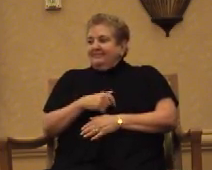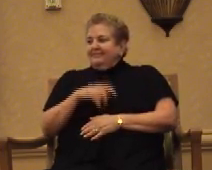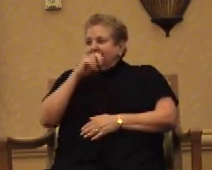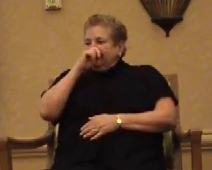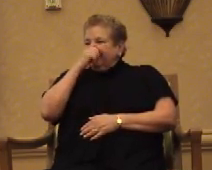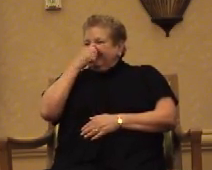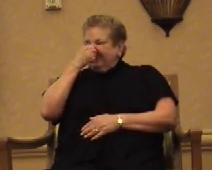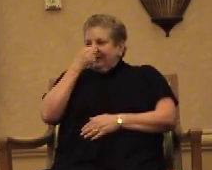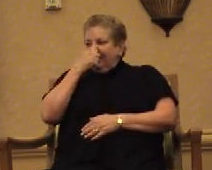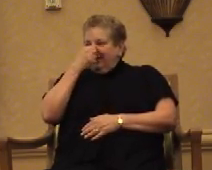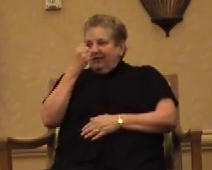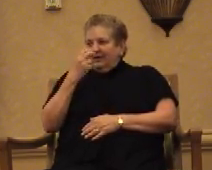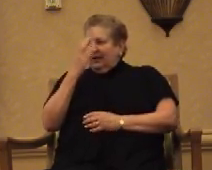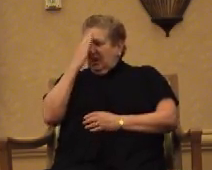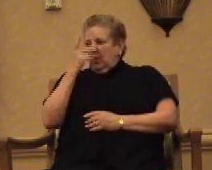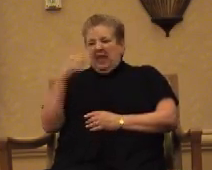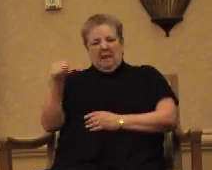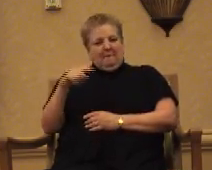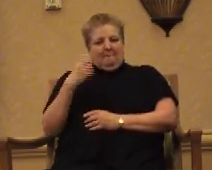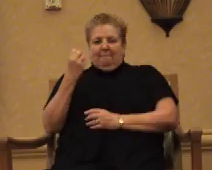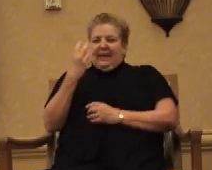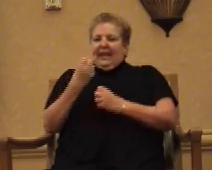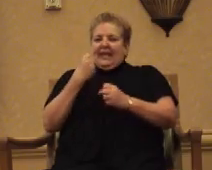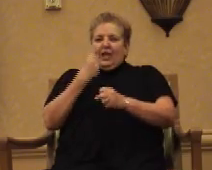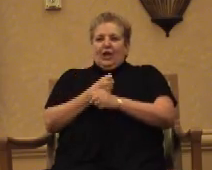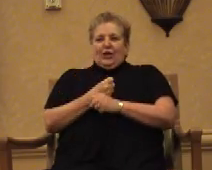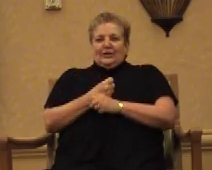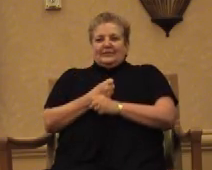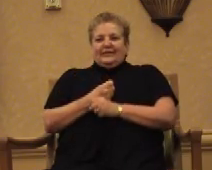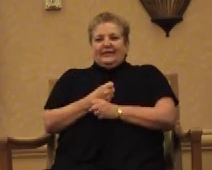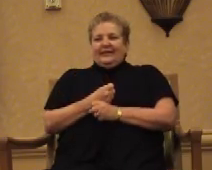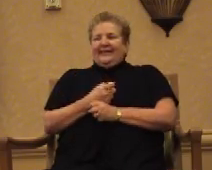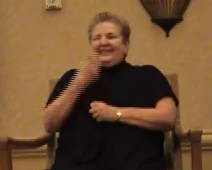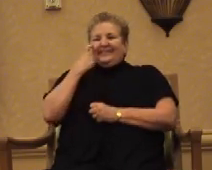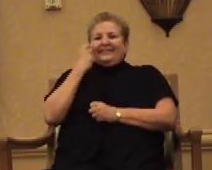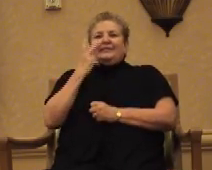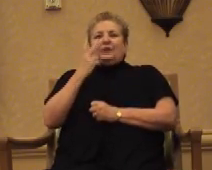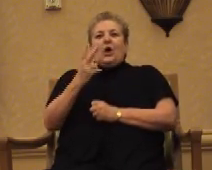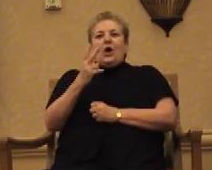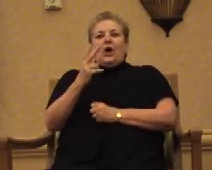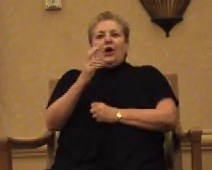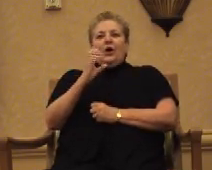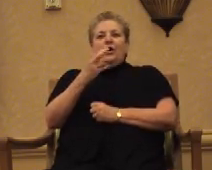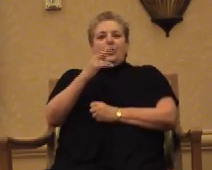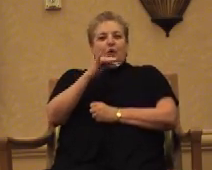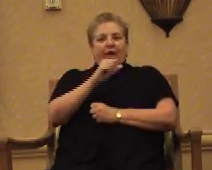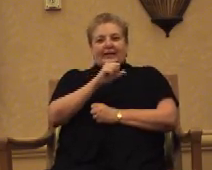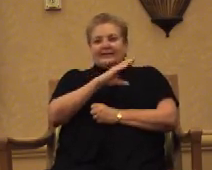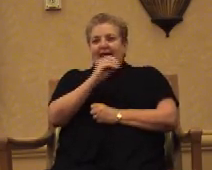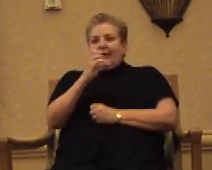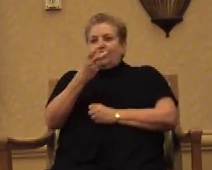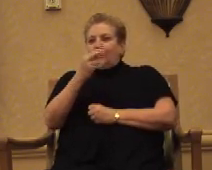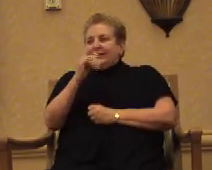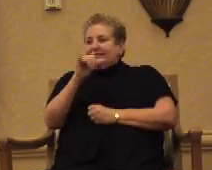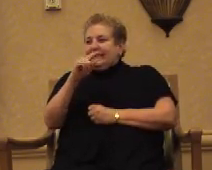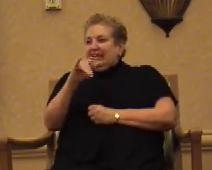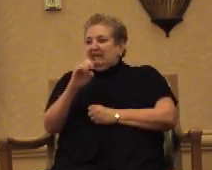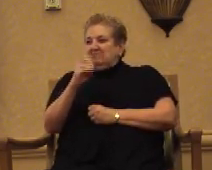back many years, and just saw Chris and Christine walk in, and Greg. We go back over 20 years, and I know I'm going to